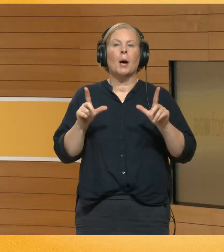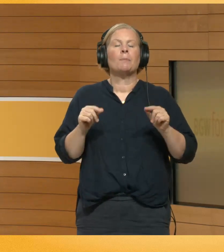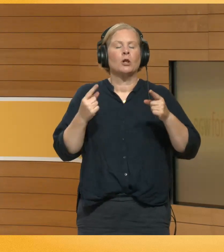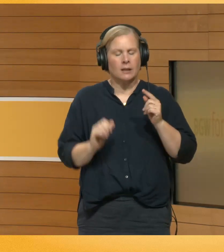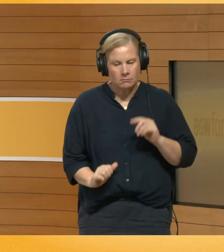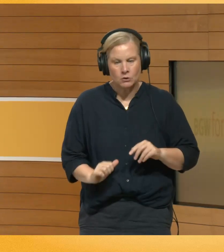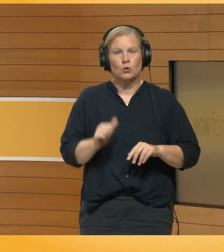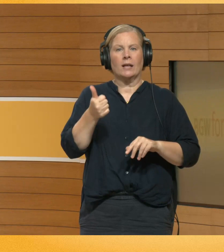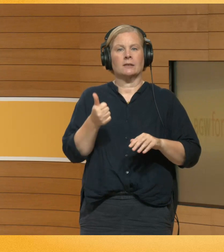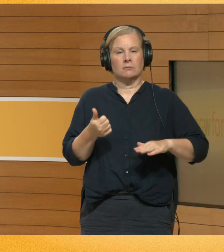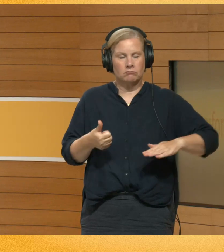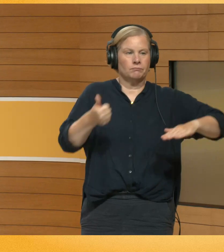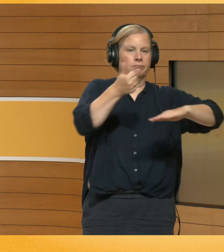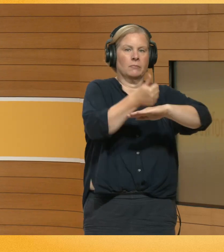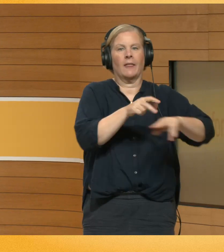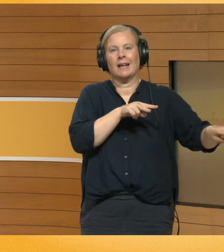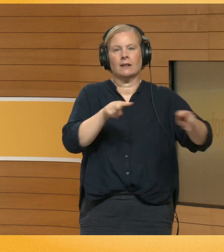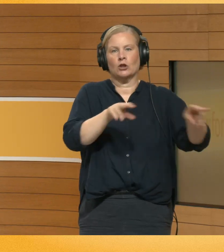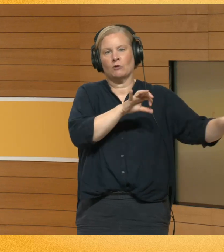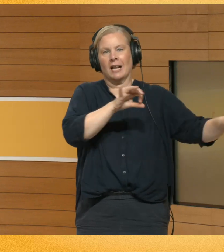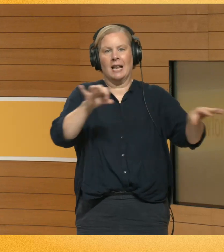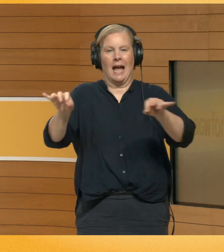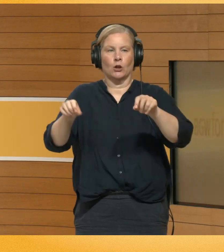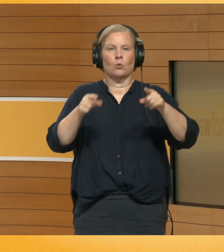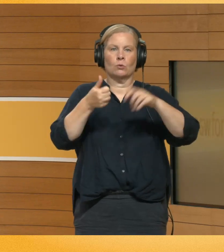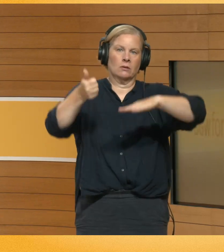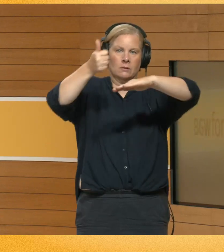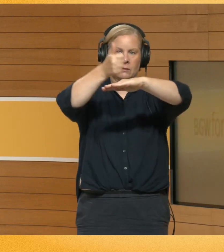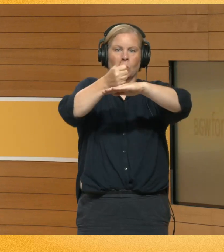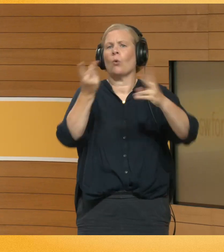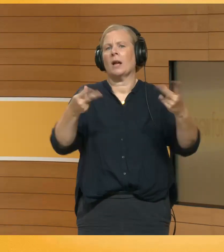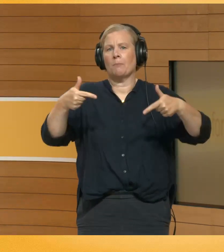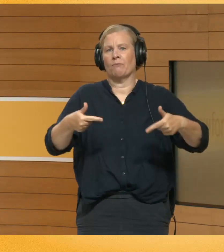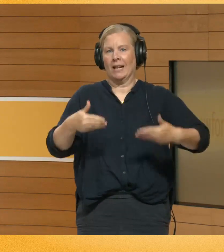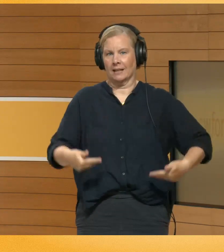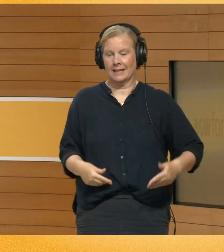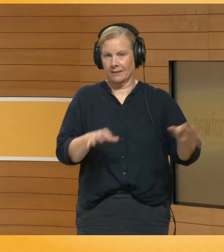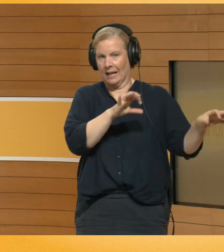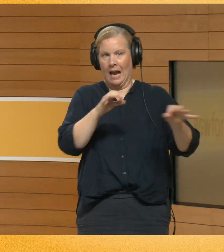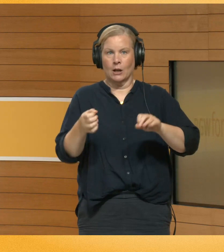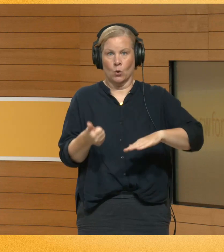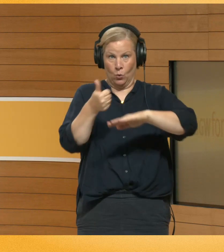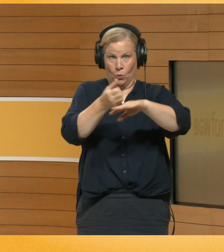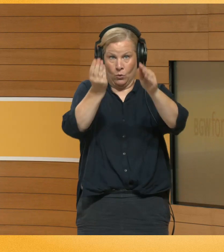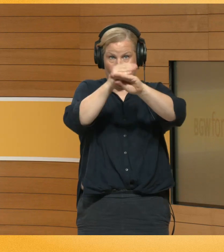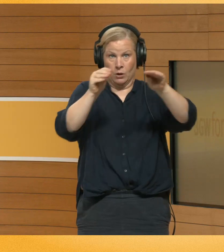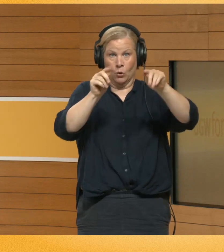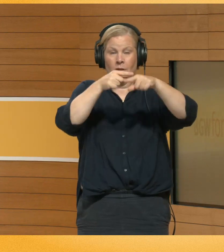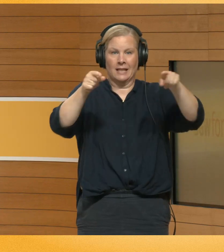top-down approach. So first of all, we reach out to the management, or at